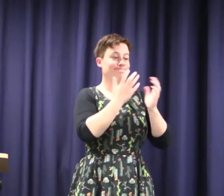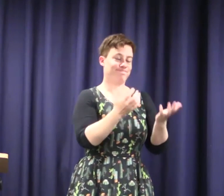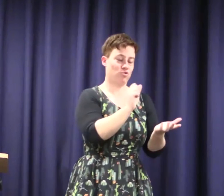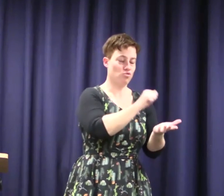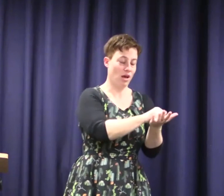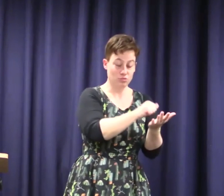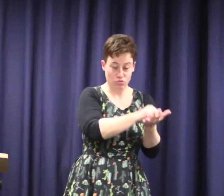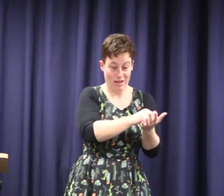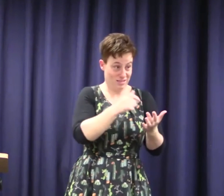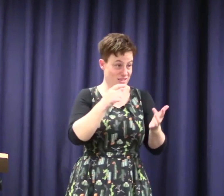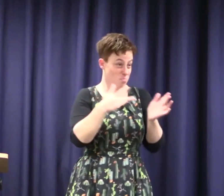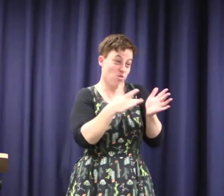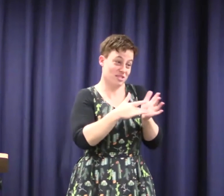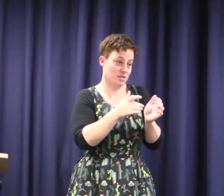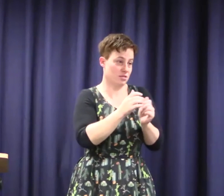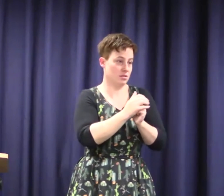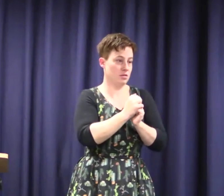issue.